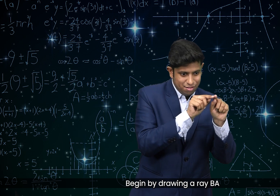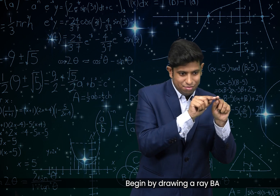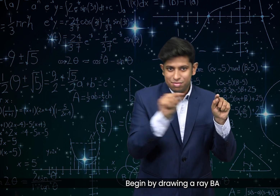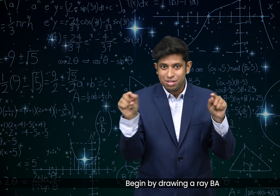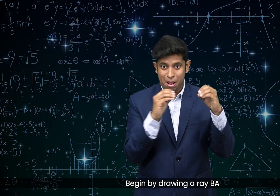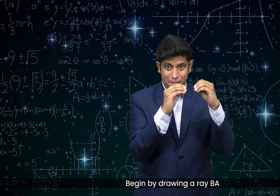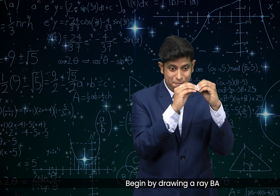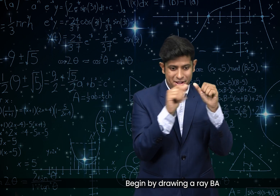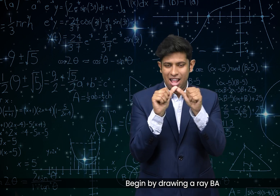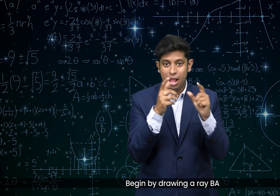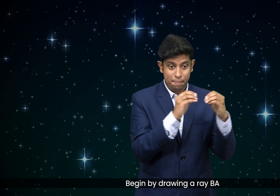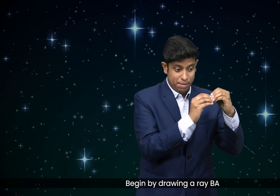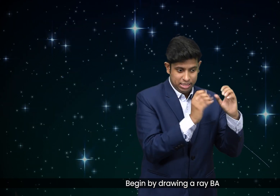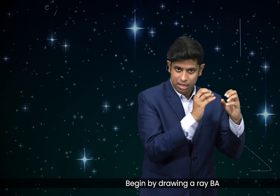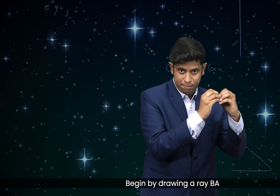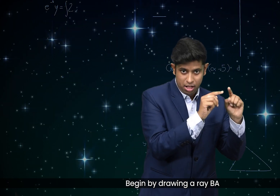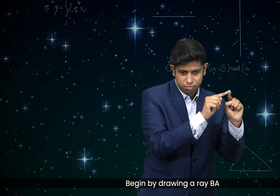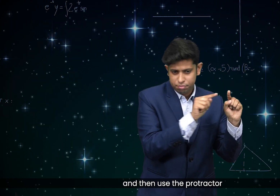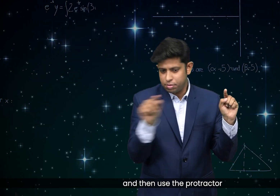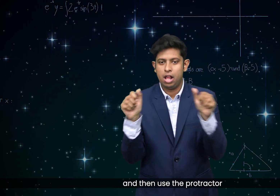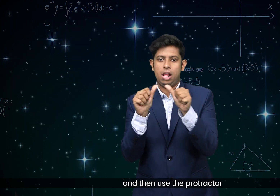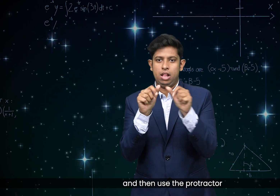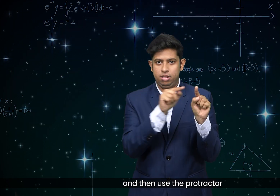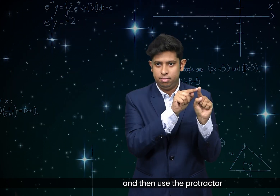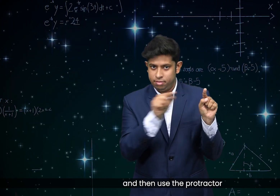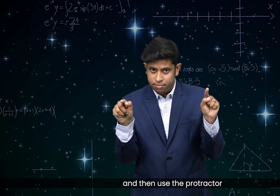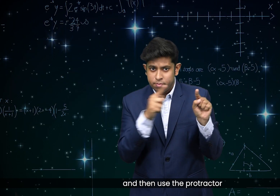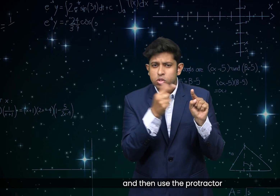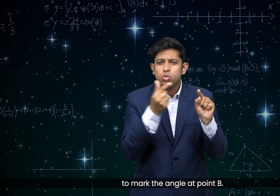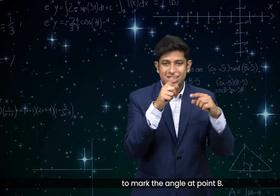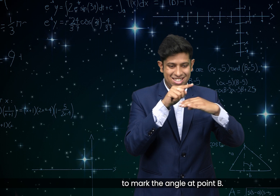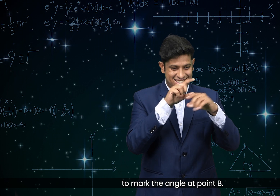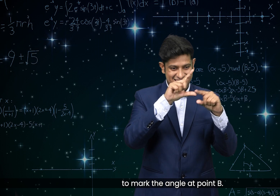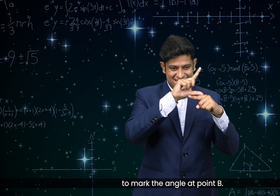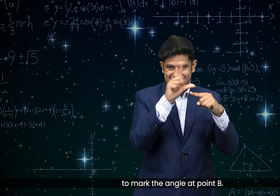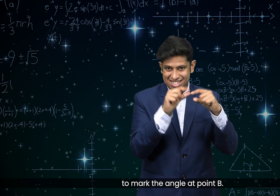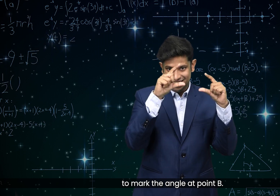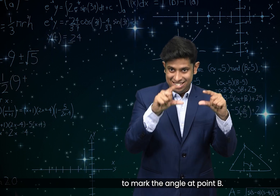Begin by drawing a ray BA and then use the protractor to mark the angle at point B.